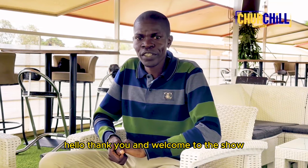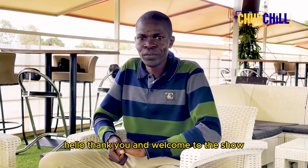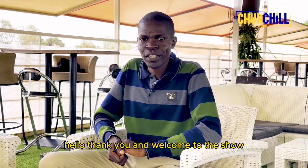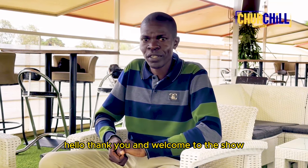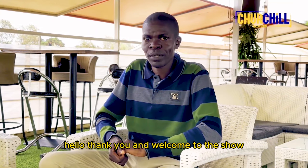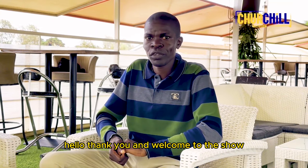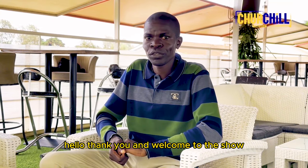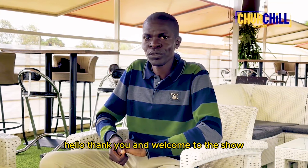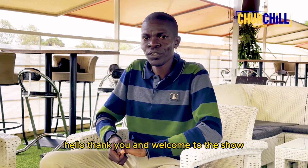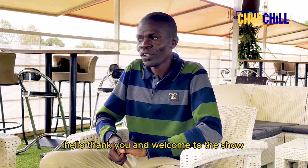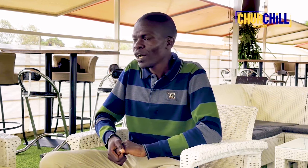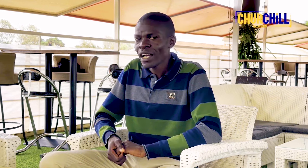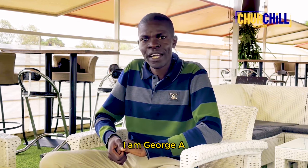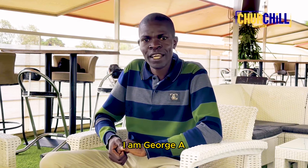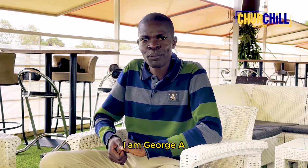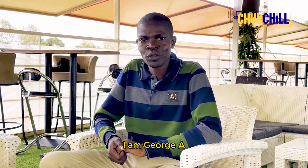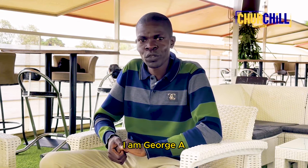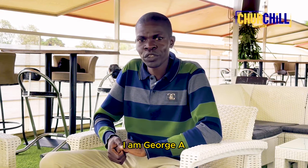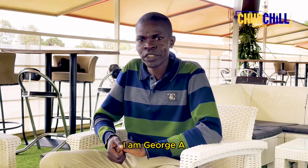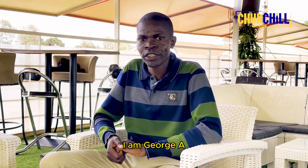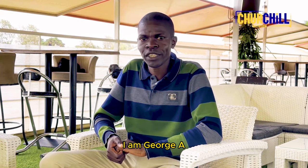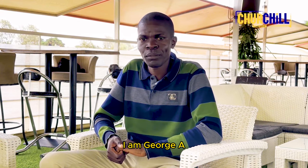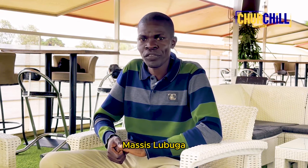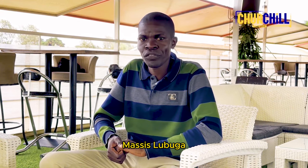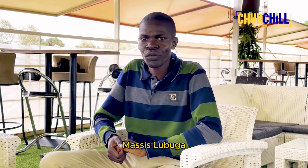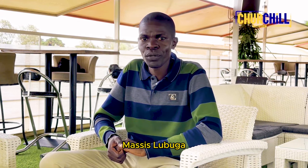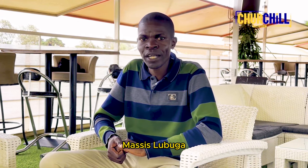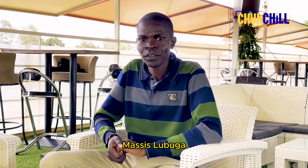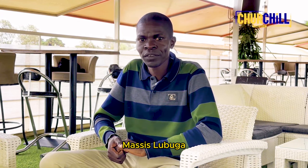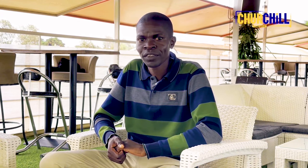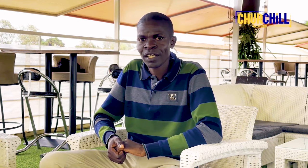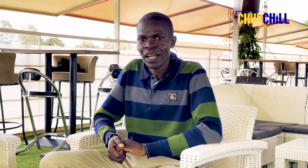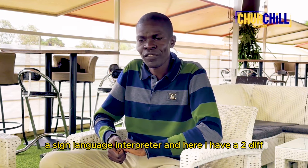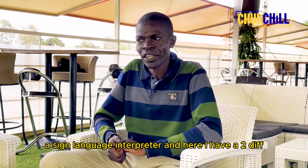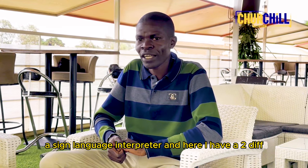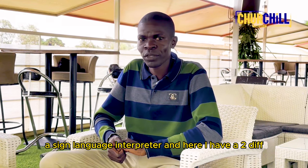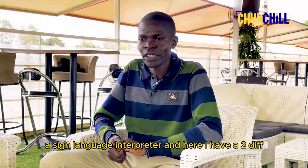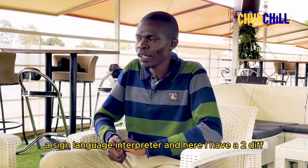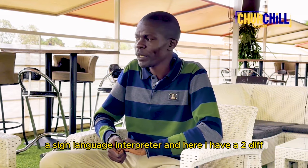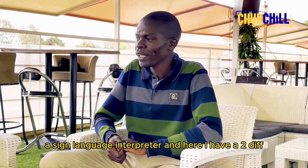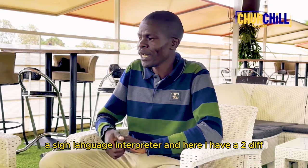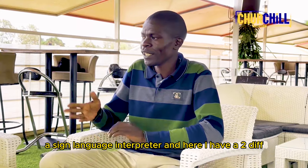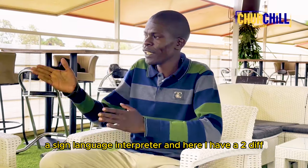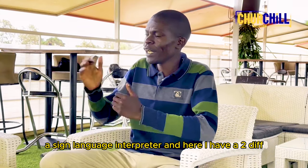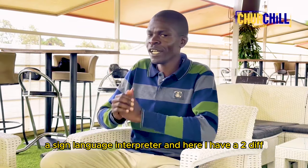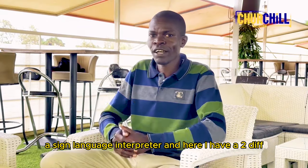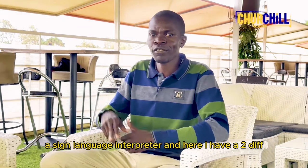thank you, and welcome to the show. I am George Amasis Luguga, a sign language interpreter, and here I have